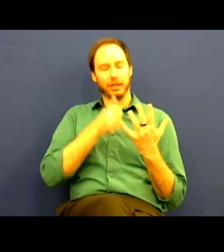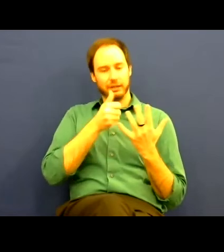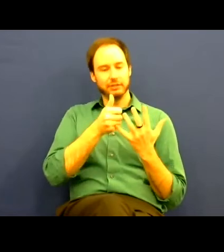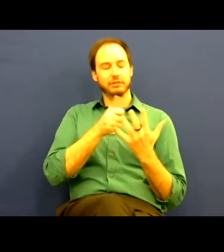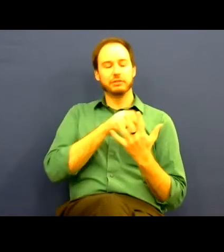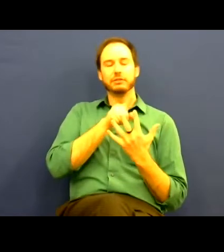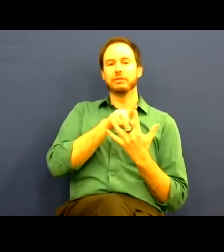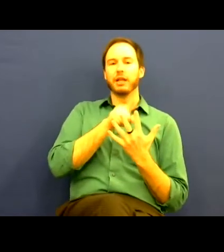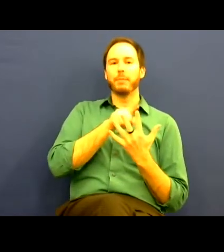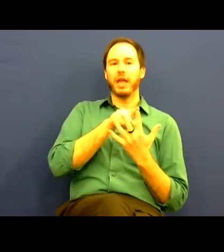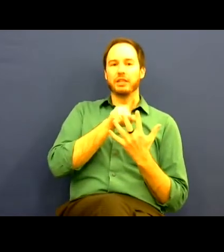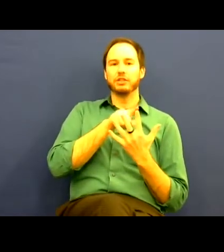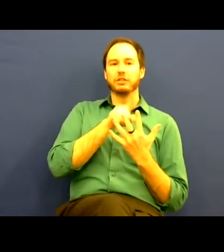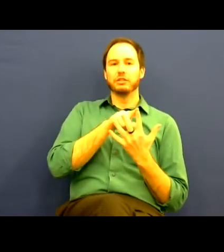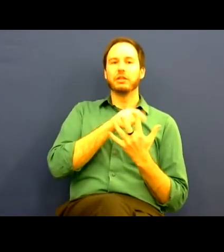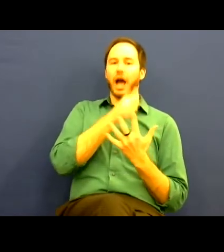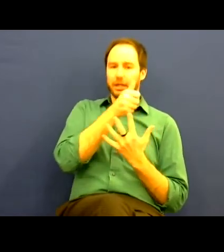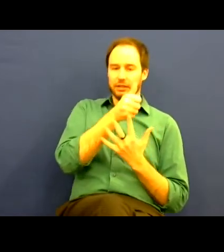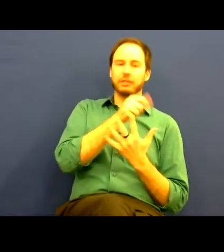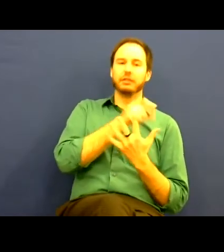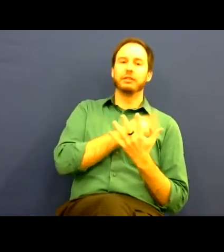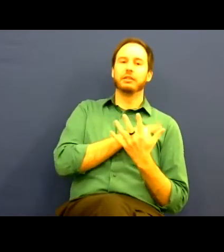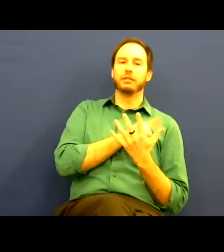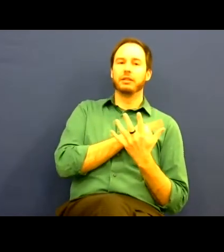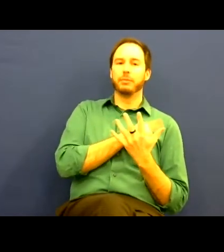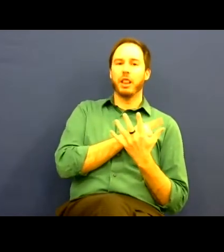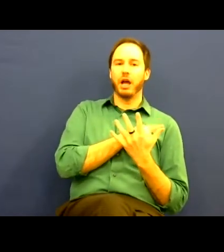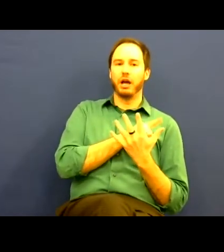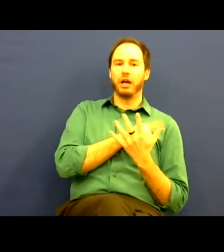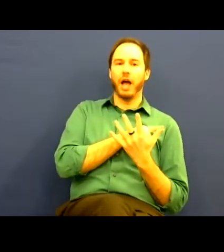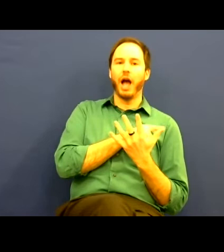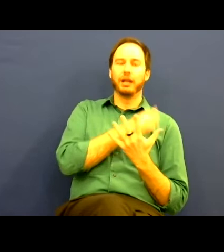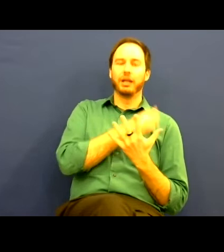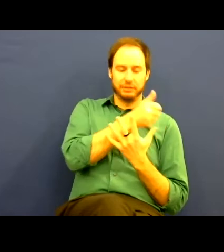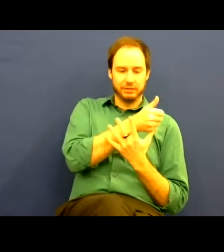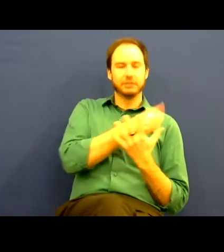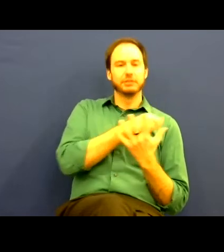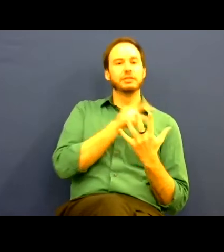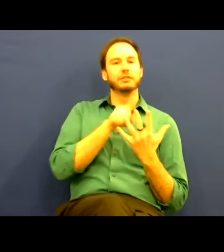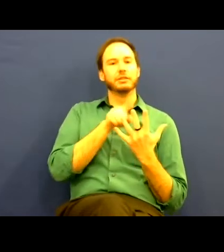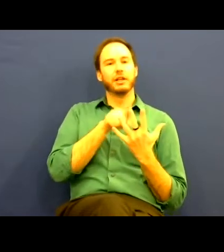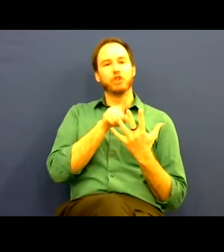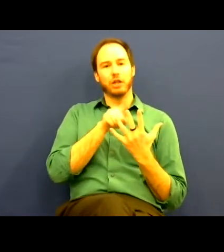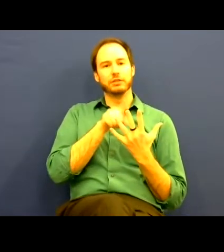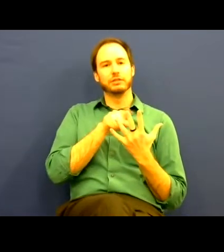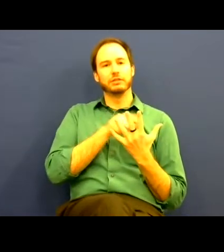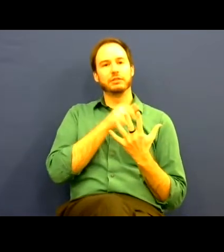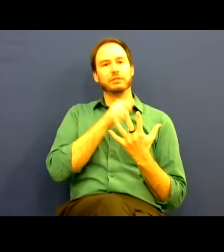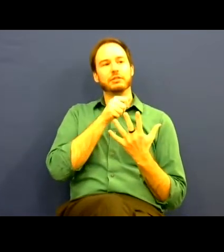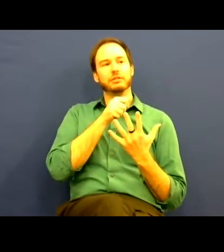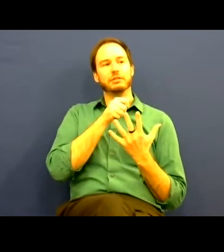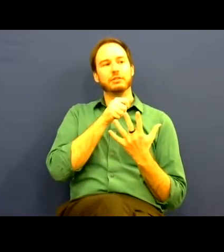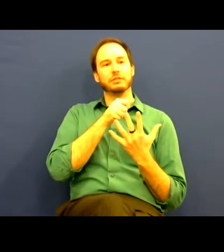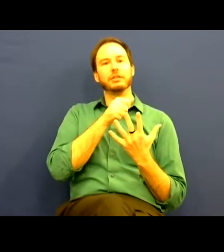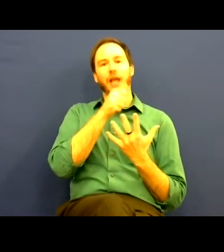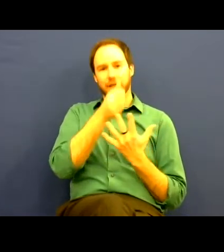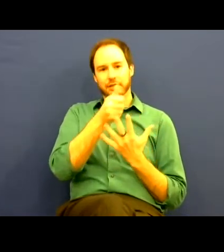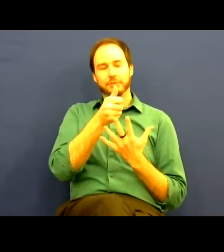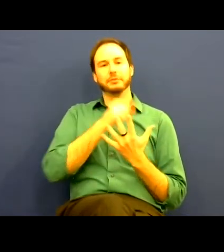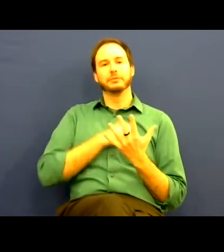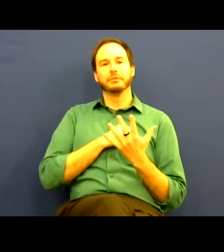Aye. Councilmember Page, Aye. Councilmember Belanca, Aye. Supervisor Schultz. All